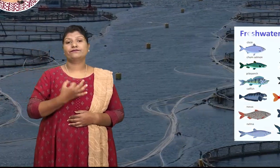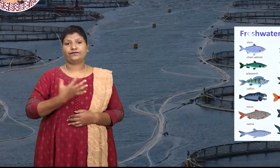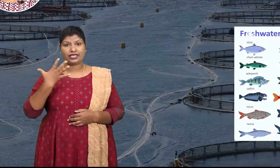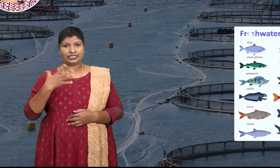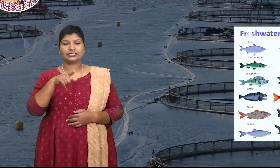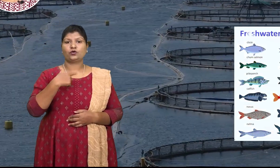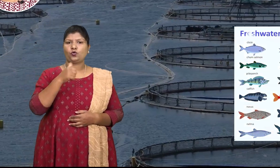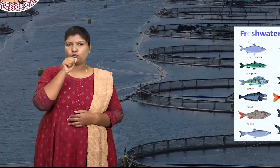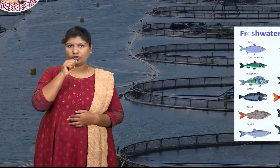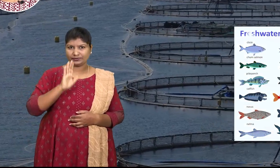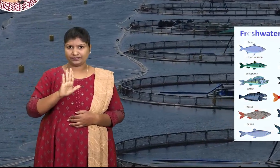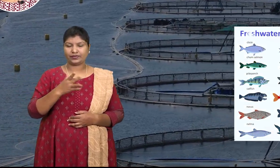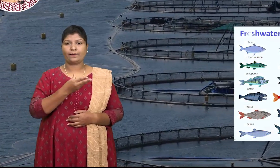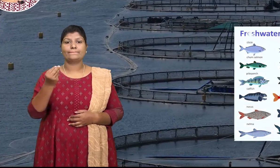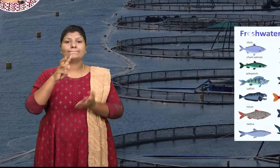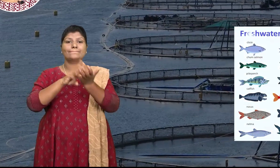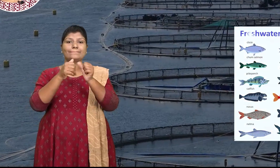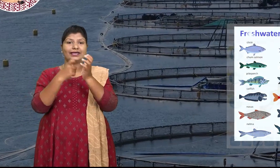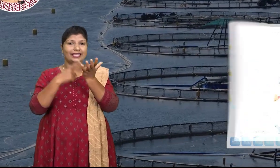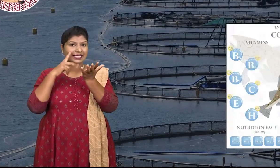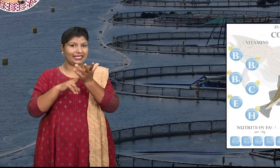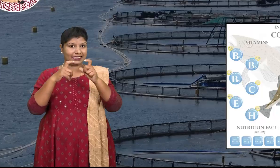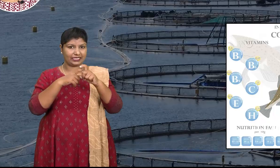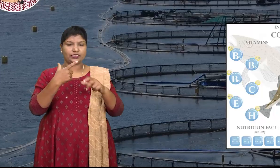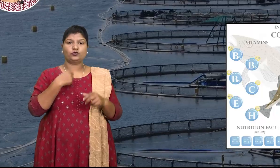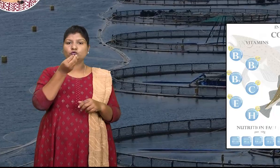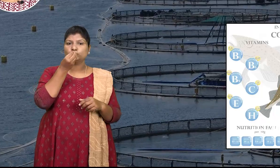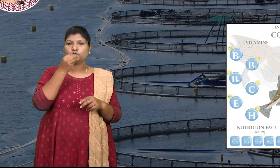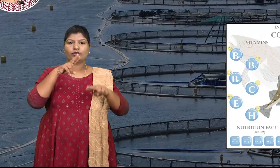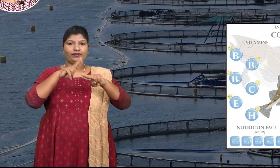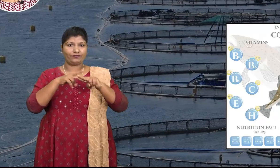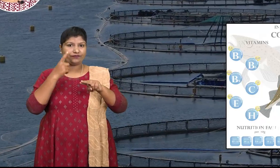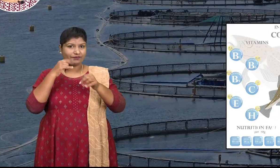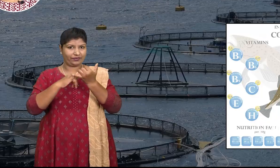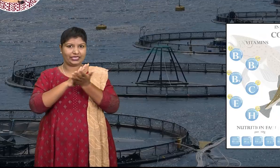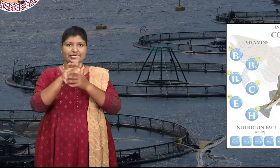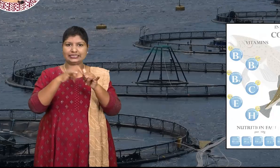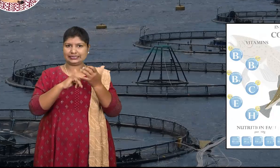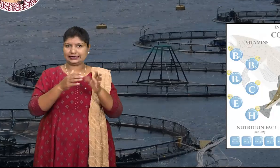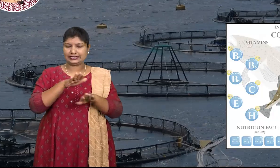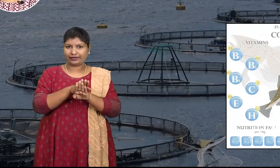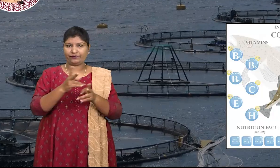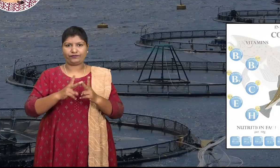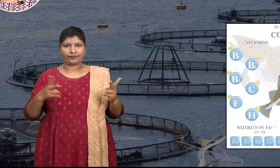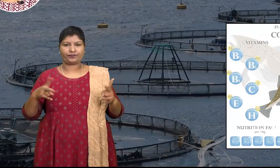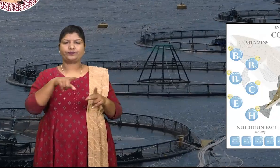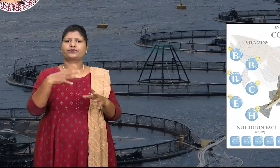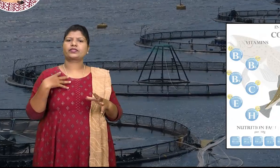Freshwater and marine food fishes cultured for their nutritional